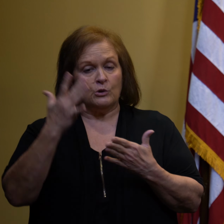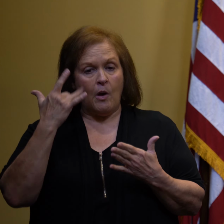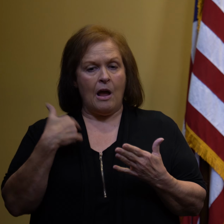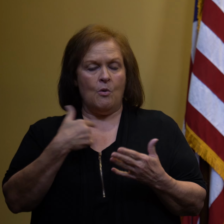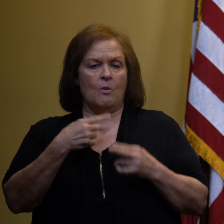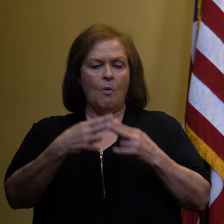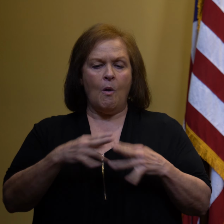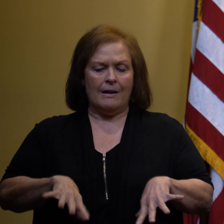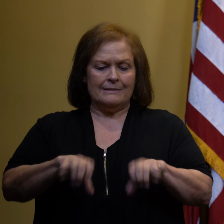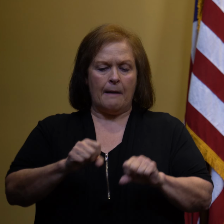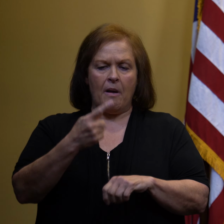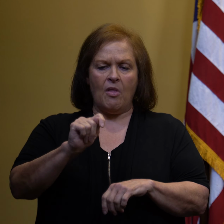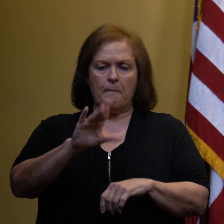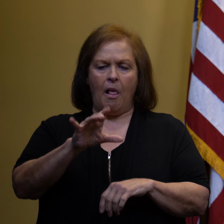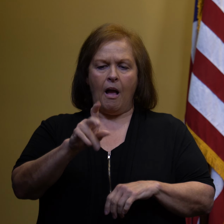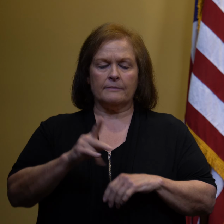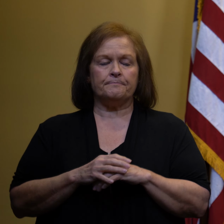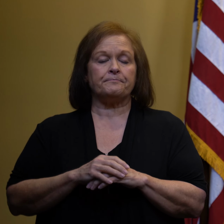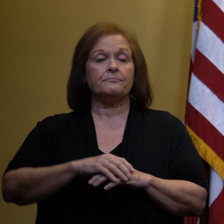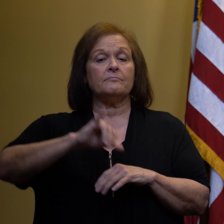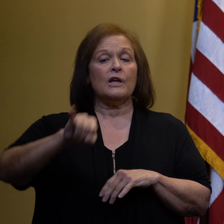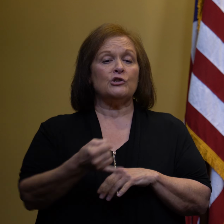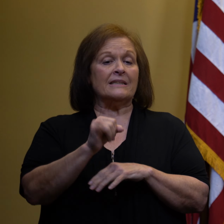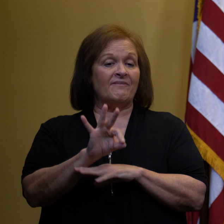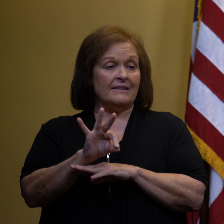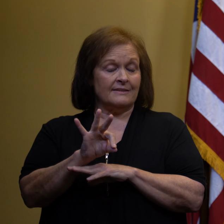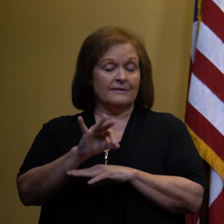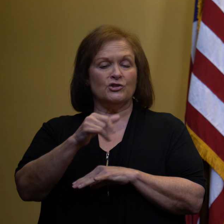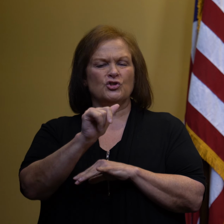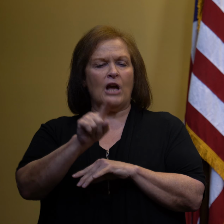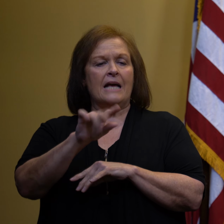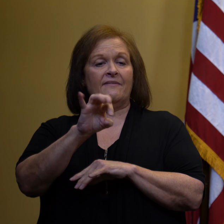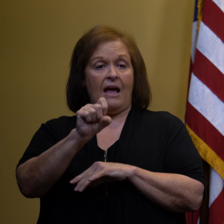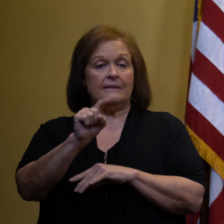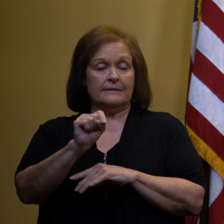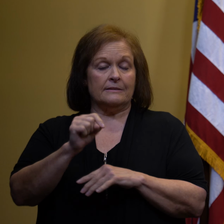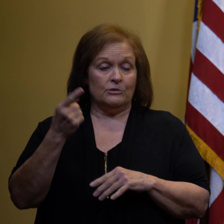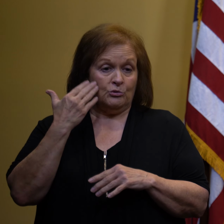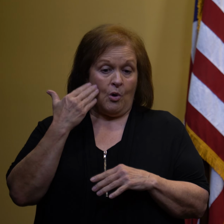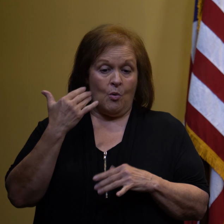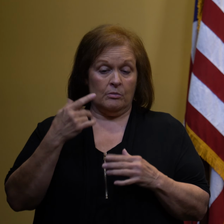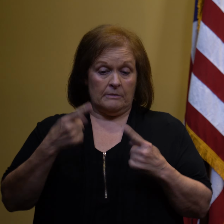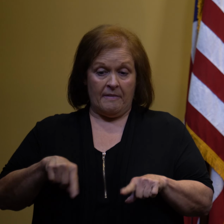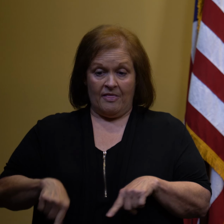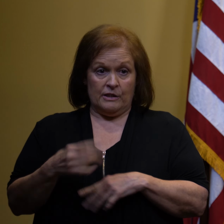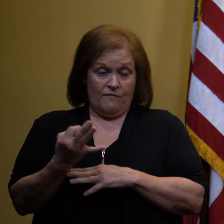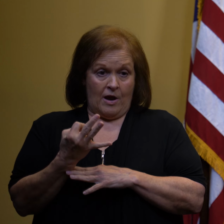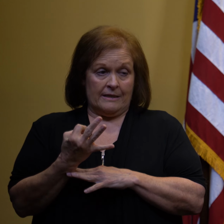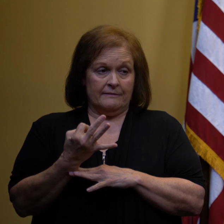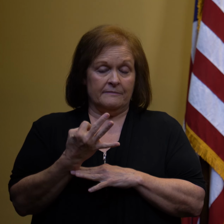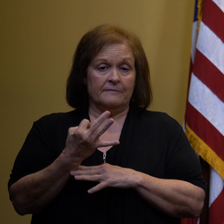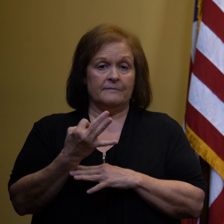Block. Jazz Fest, good news. Jazz Fest starting, we know, this Friday.